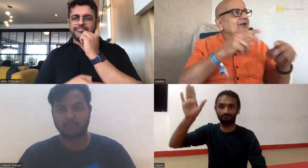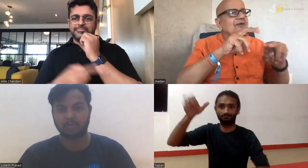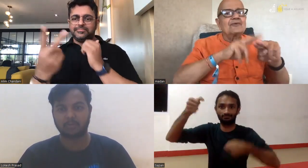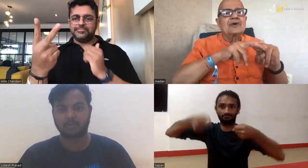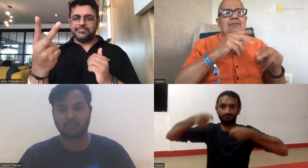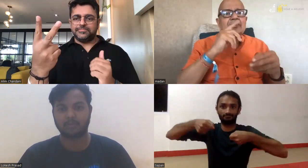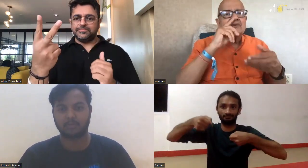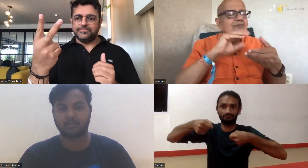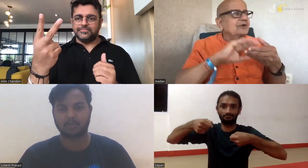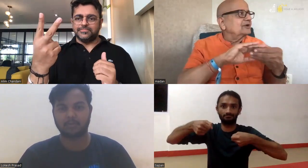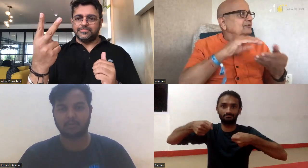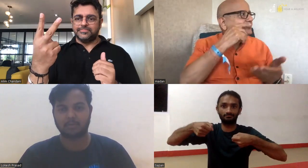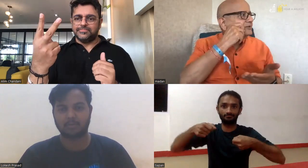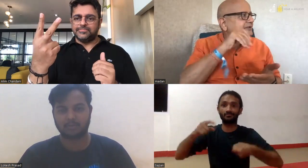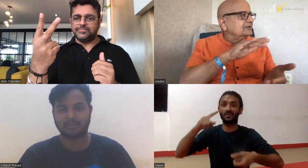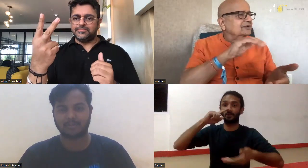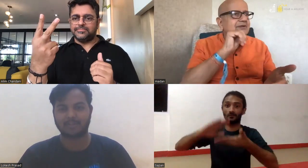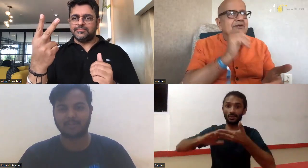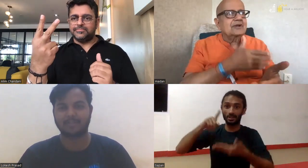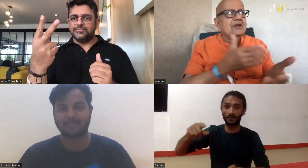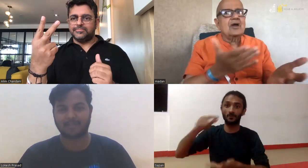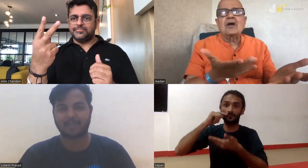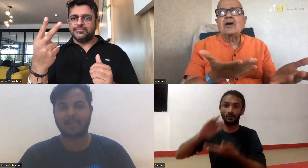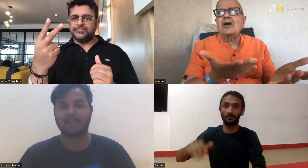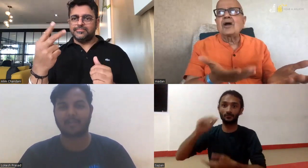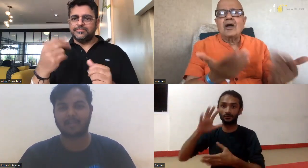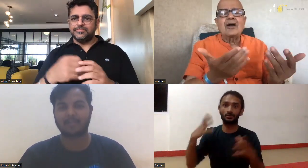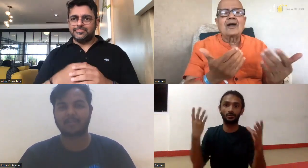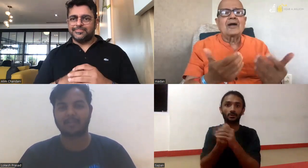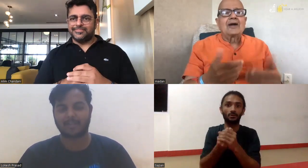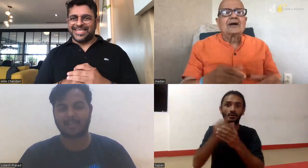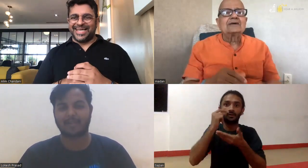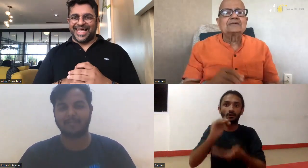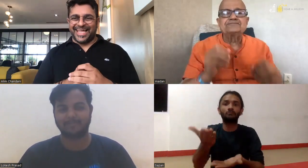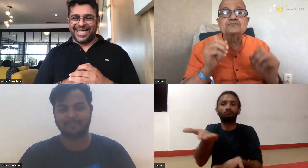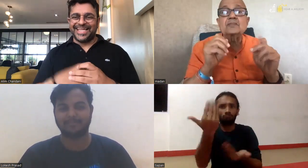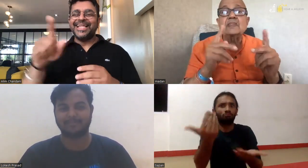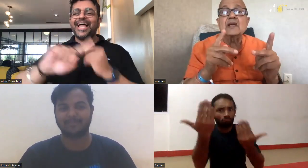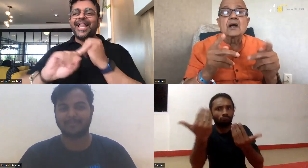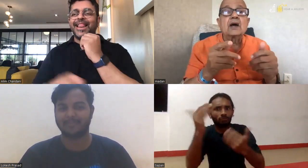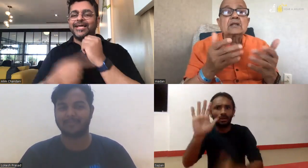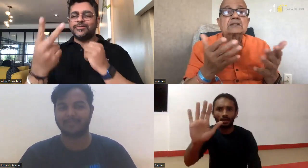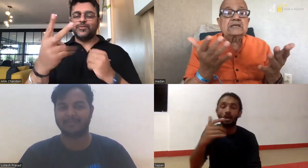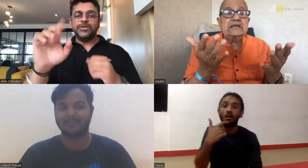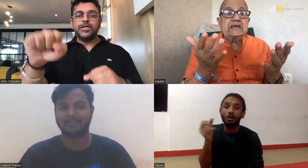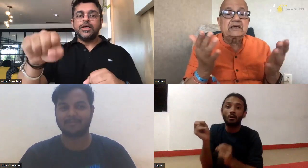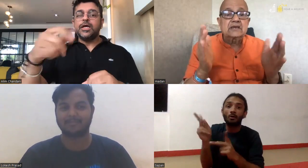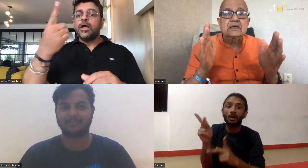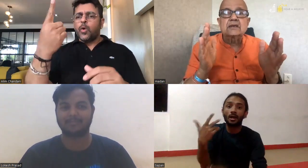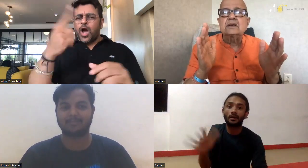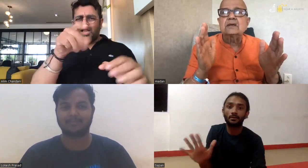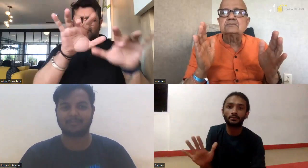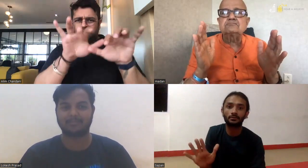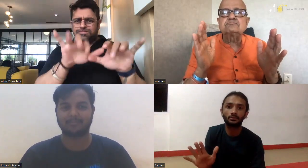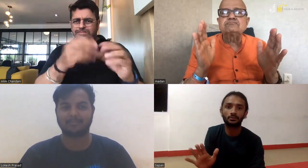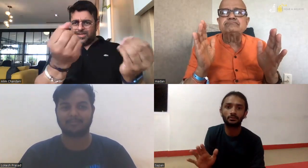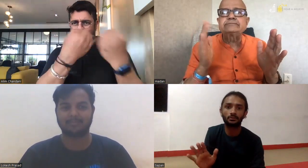I'm sorry, your signs are very low, so it's difficult to see you. Can you go back?